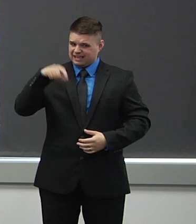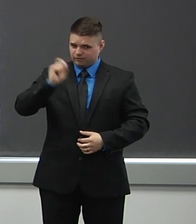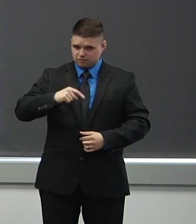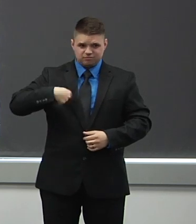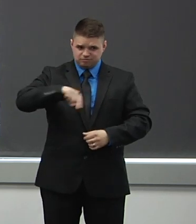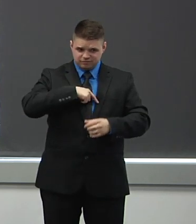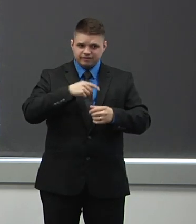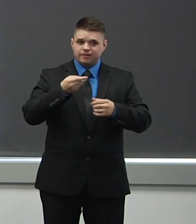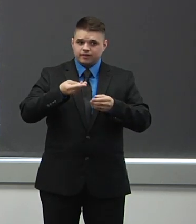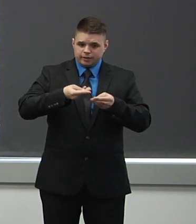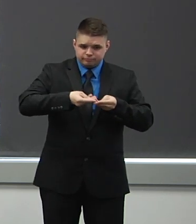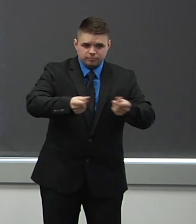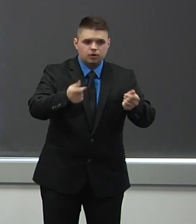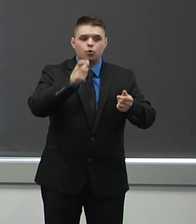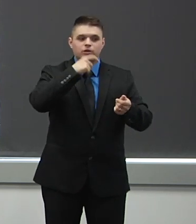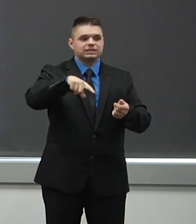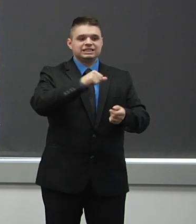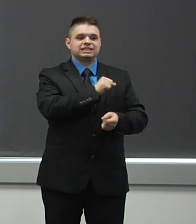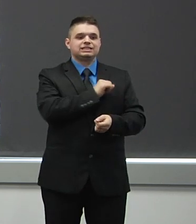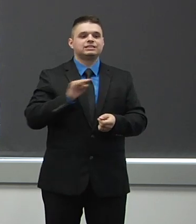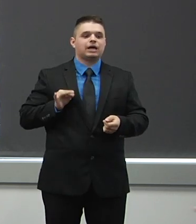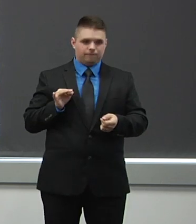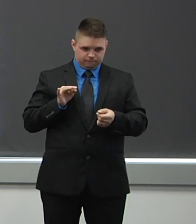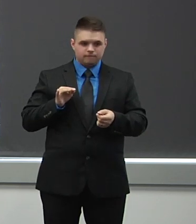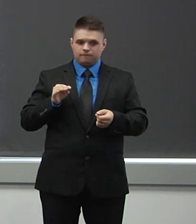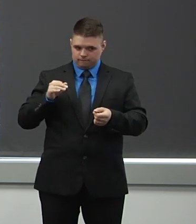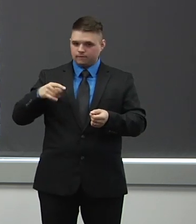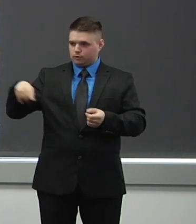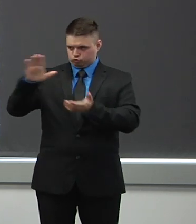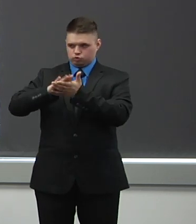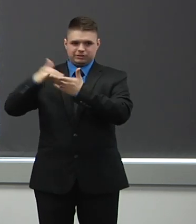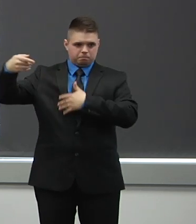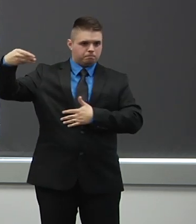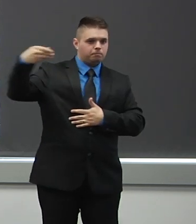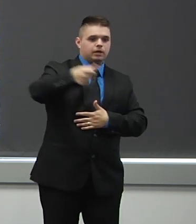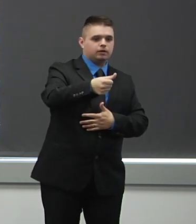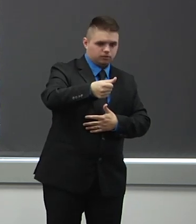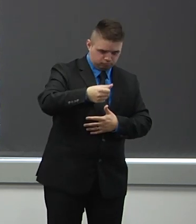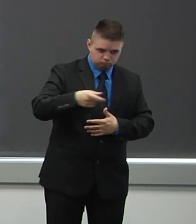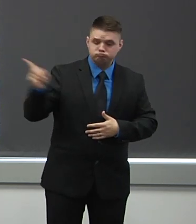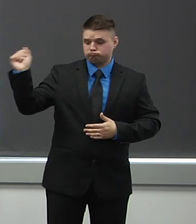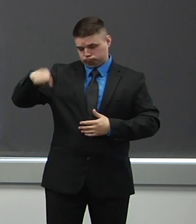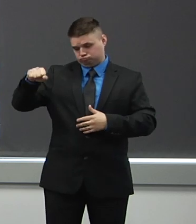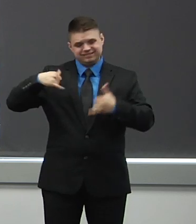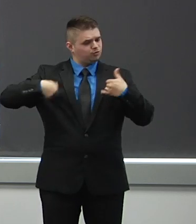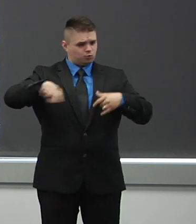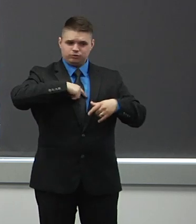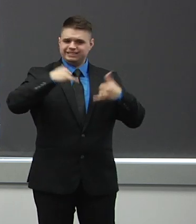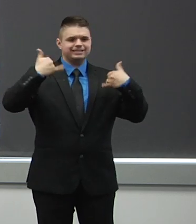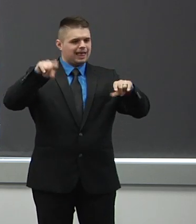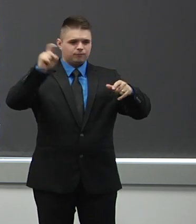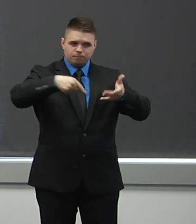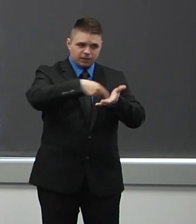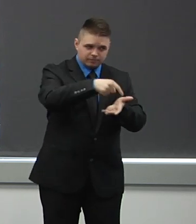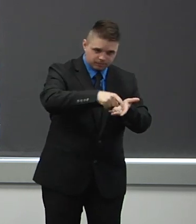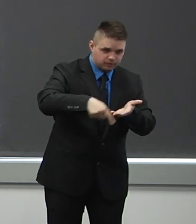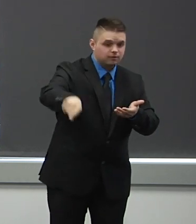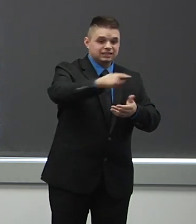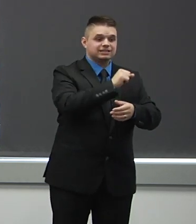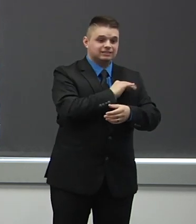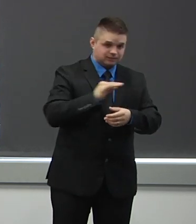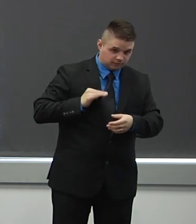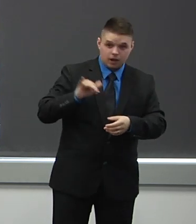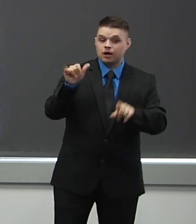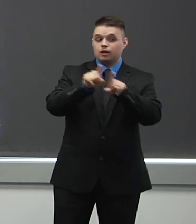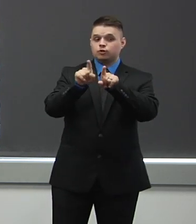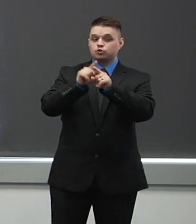and there? Right. So, yeah, and that continues as well. So you have to pay your employees, and the school districts are allowed to direct those employees to